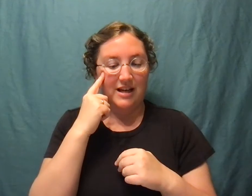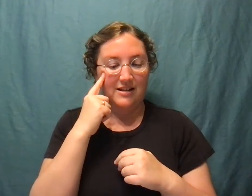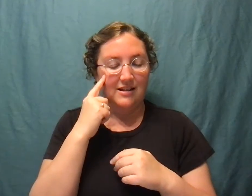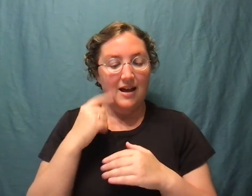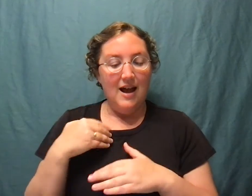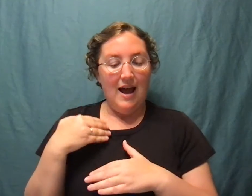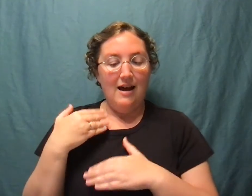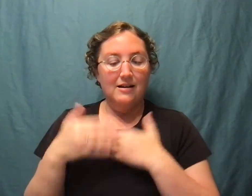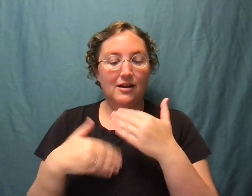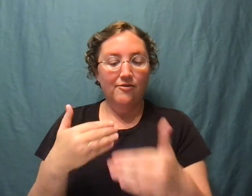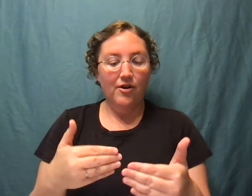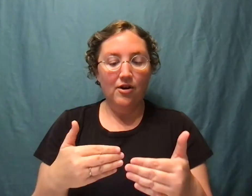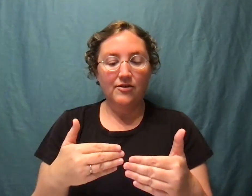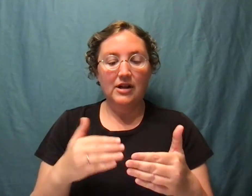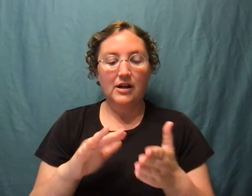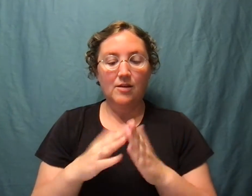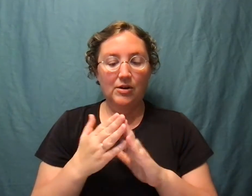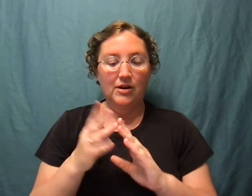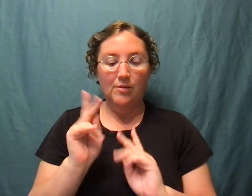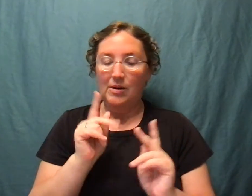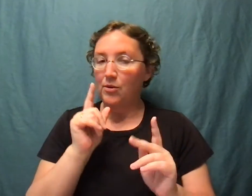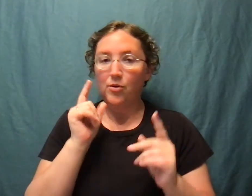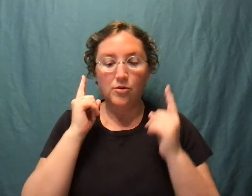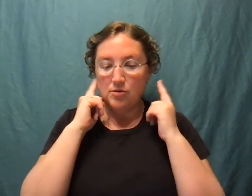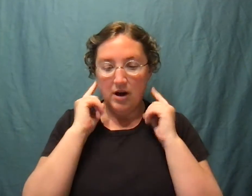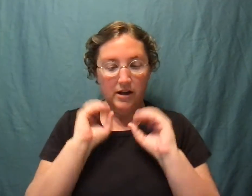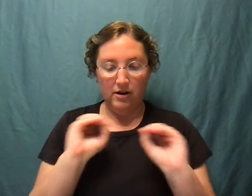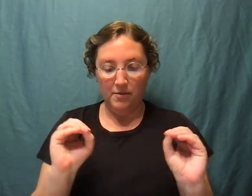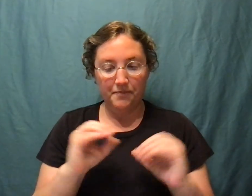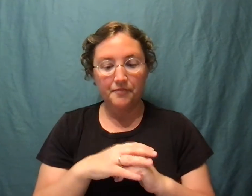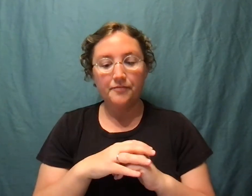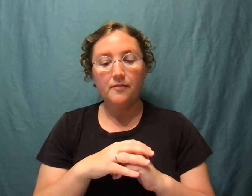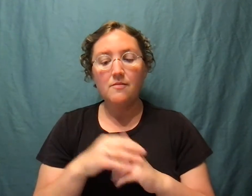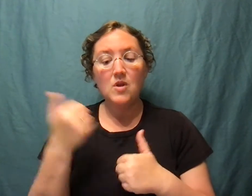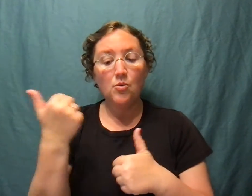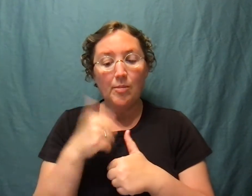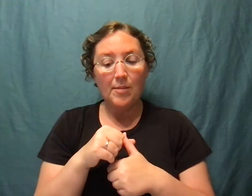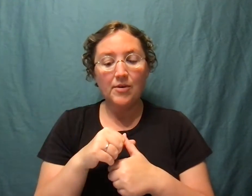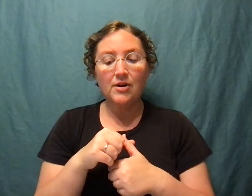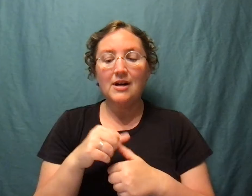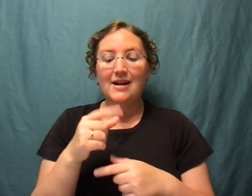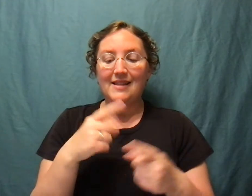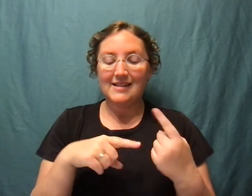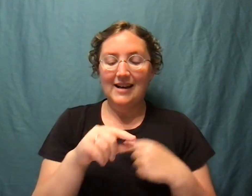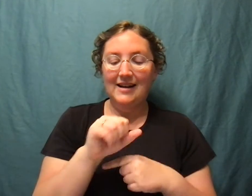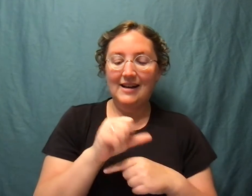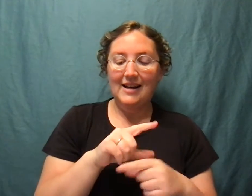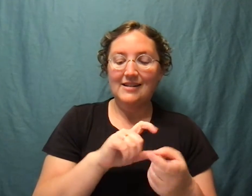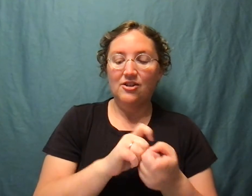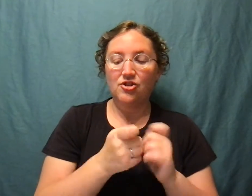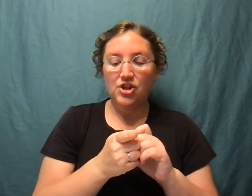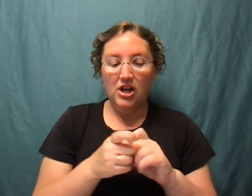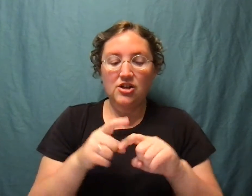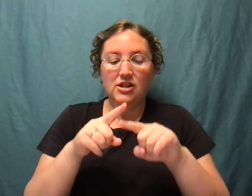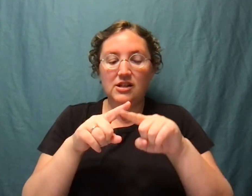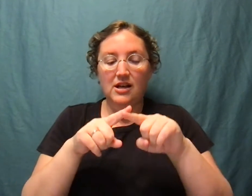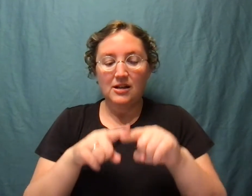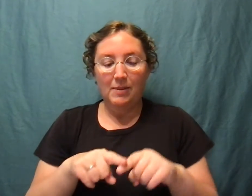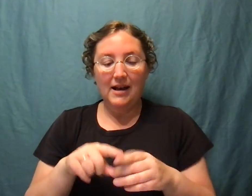sense and evolved in a community of people who do not hear. Remember, the sign in ASL changes depending